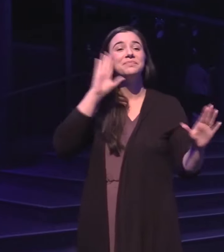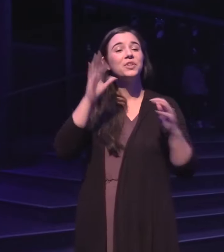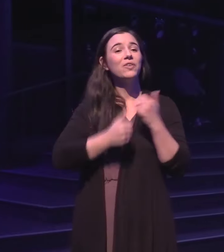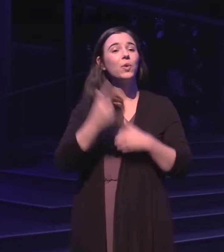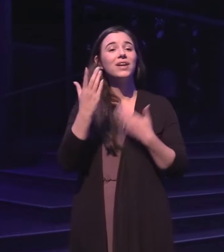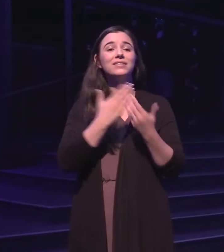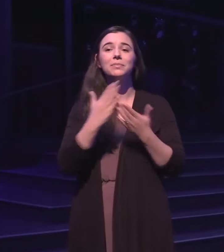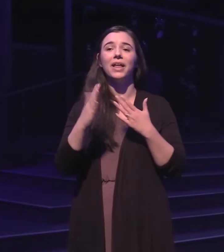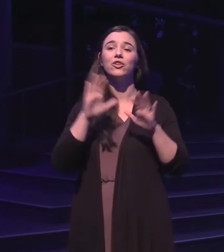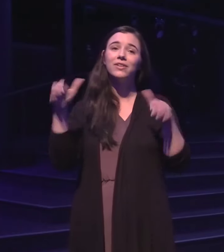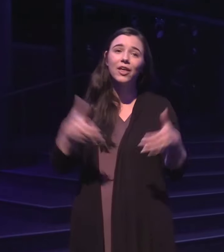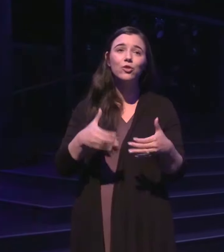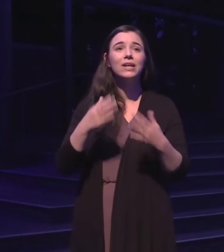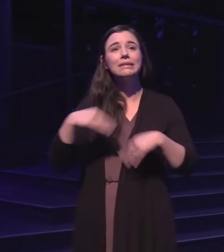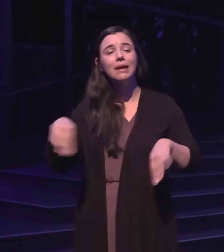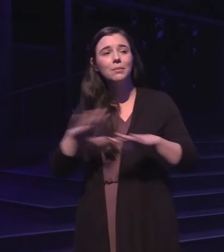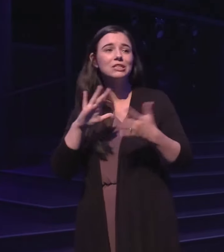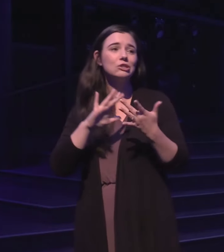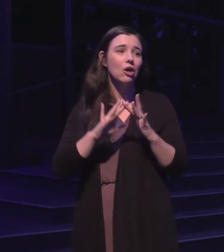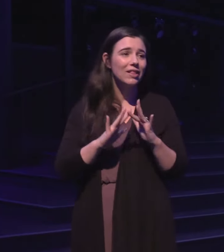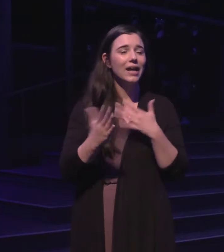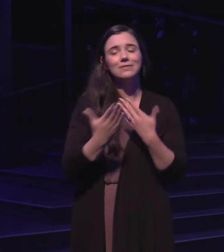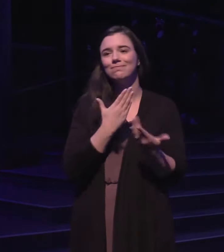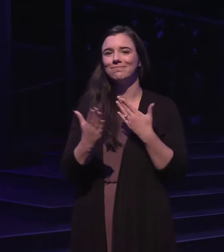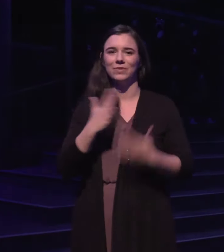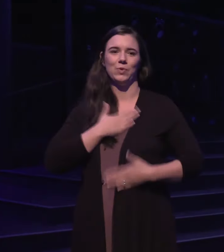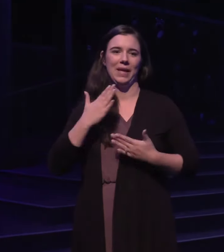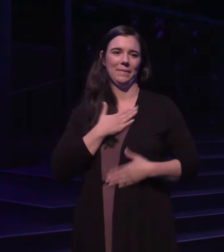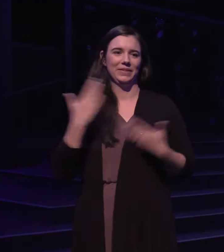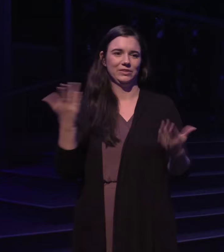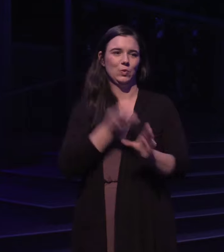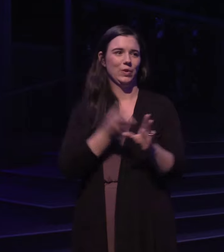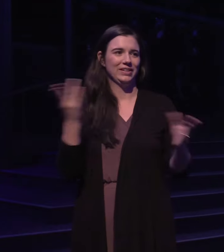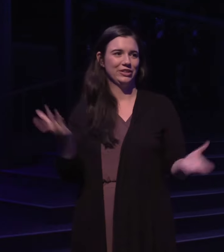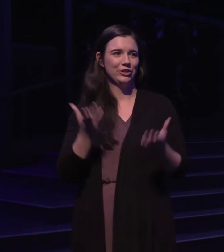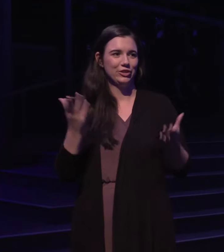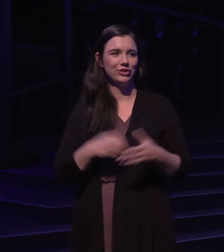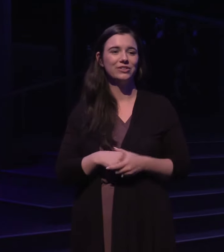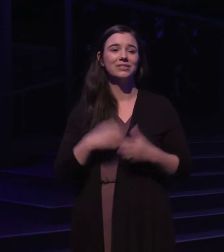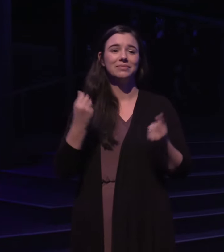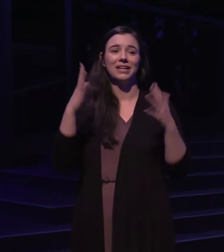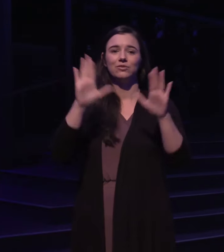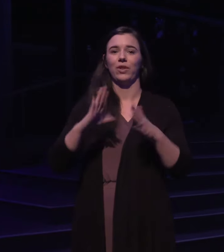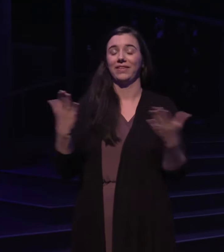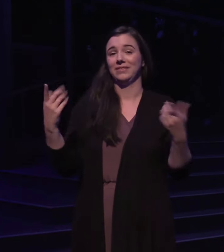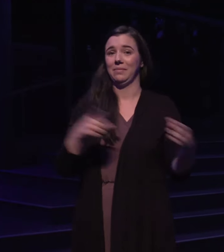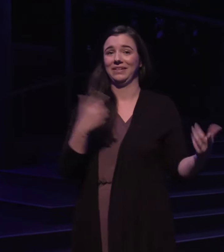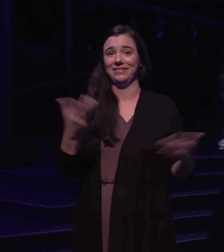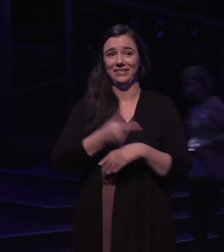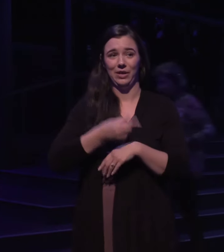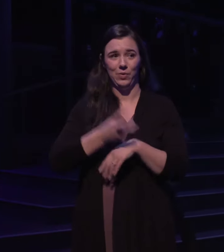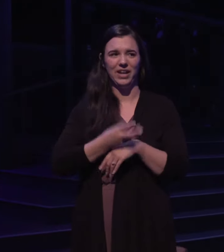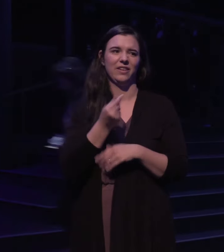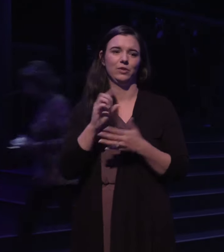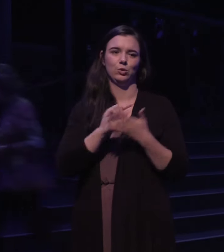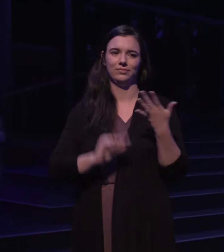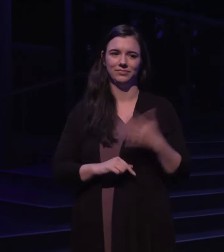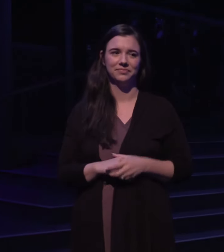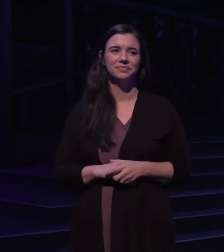Whether you're at a gathering, a campus, or online, we're so glad you're joining us. A lot of great things are happening at Gateway. Here are just a few.